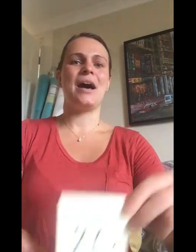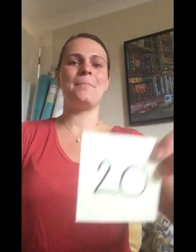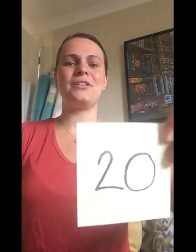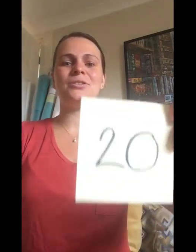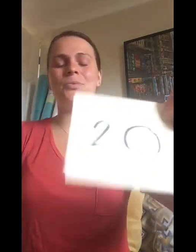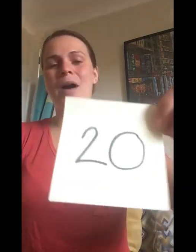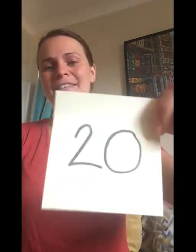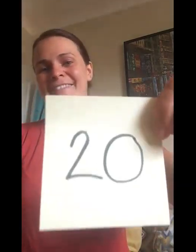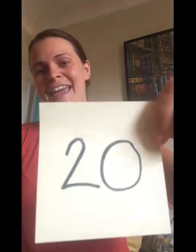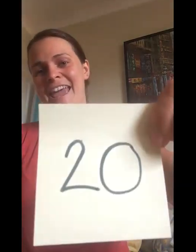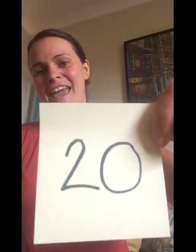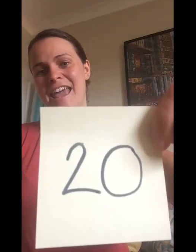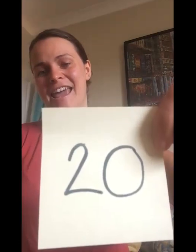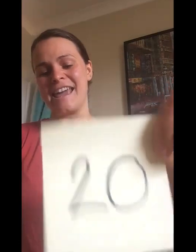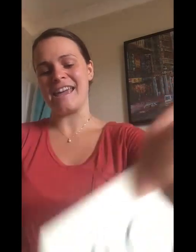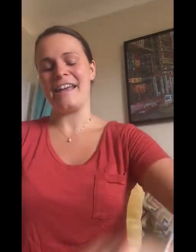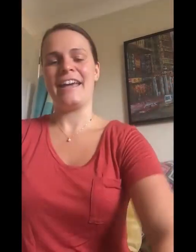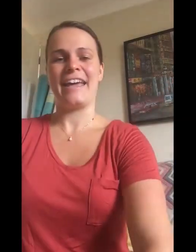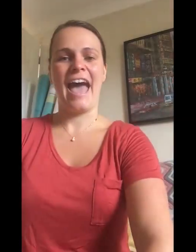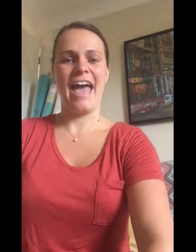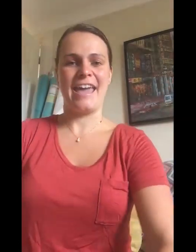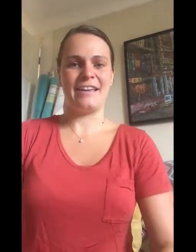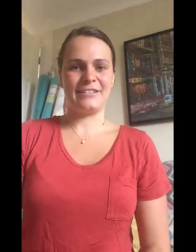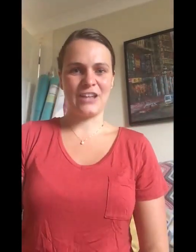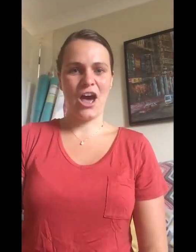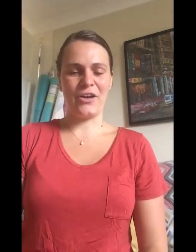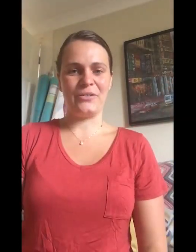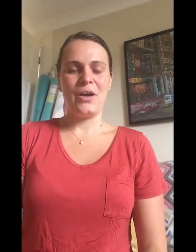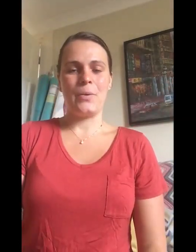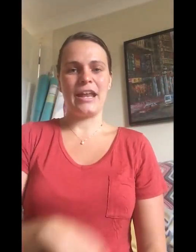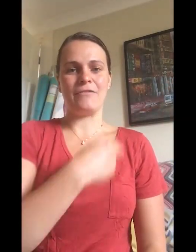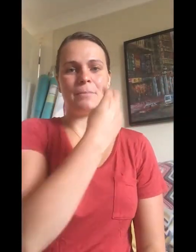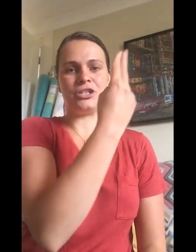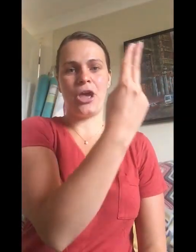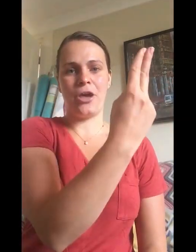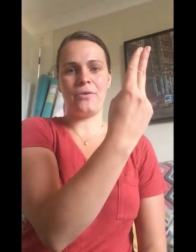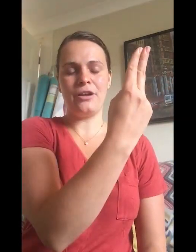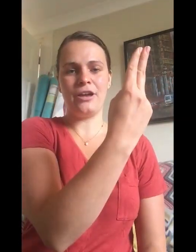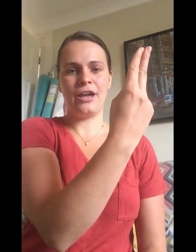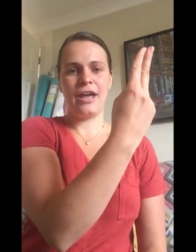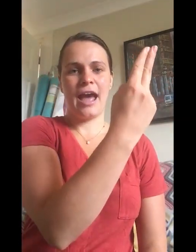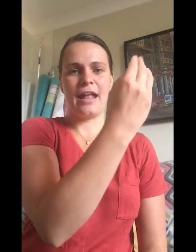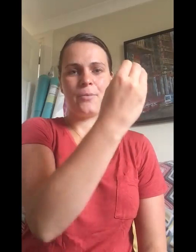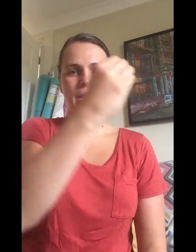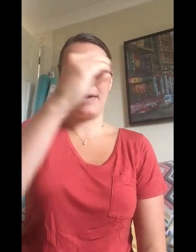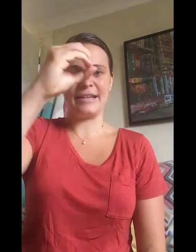Number 20. Okay, so we're going to have number 2. And then we're going to make a